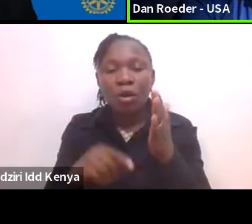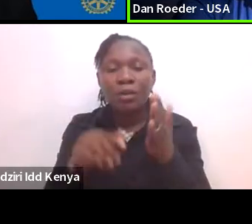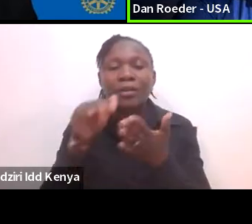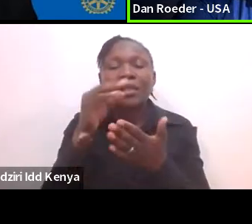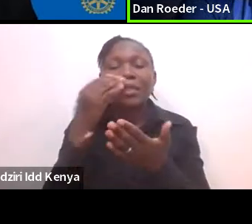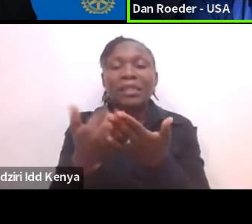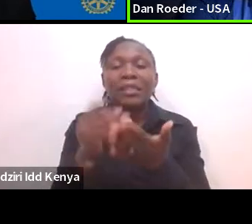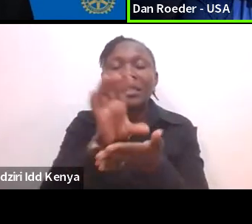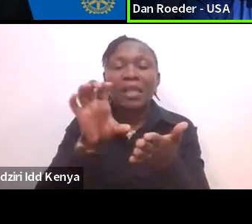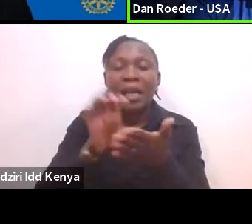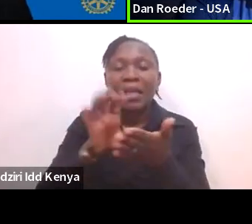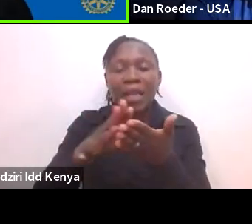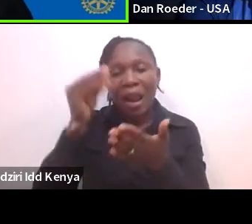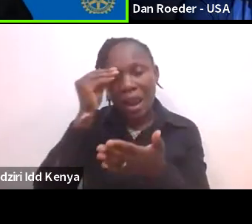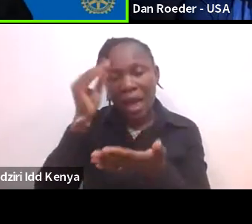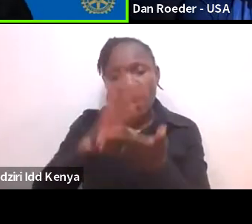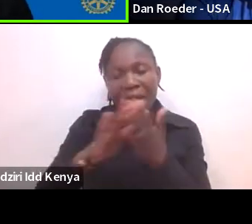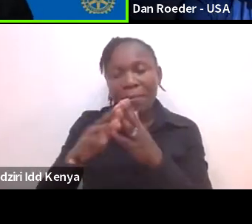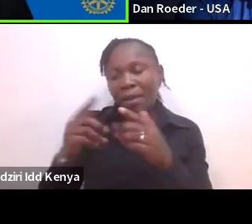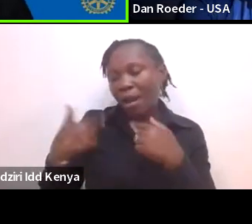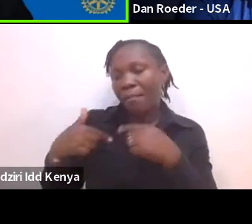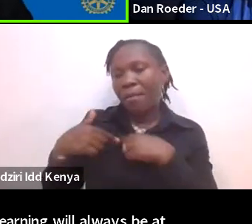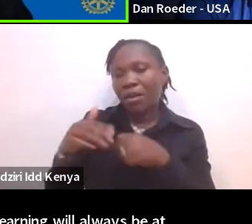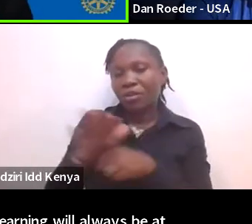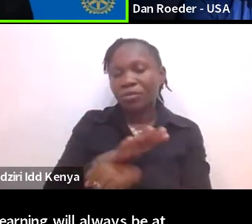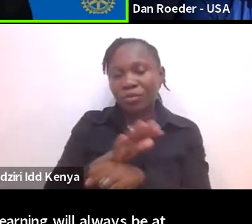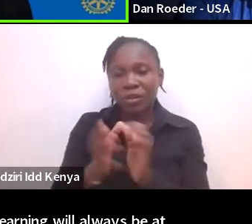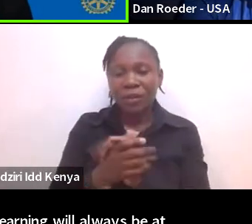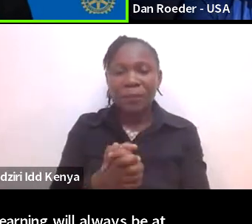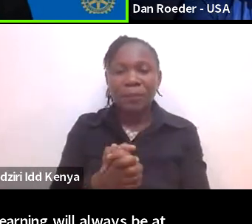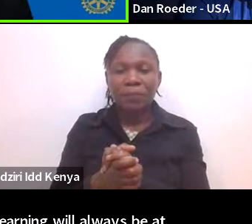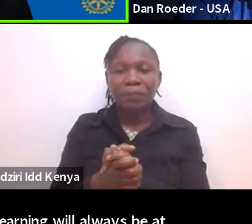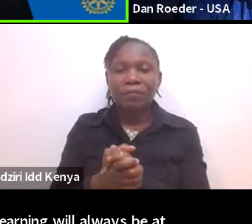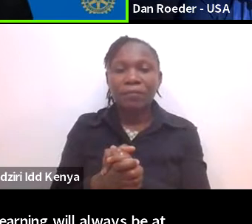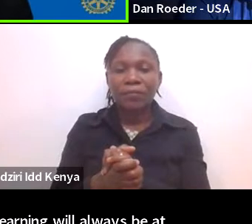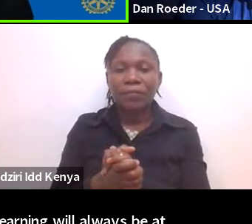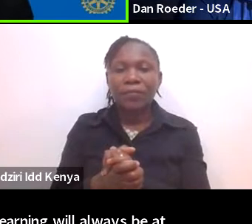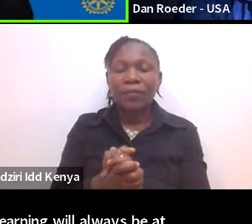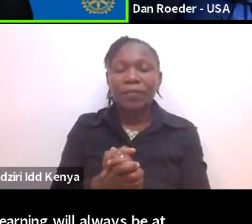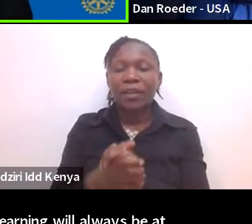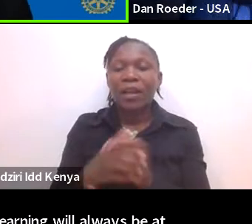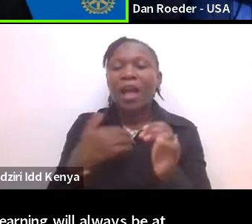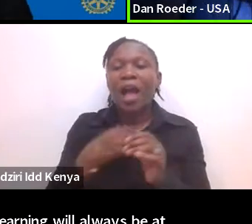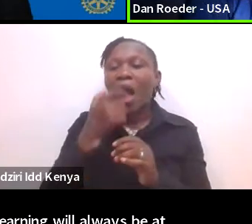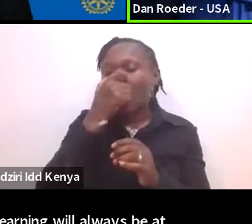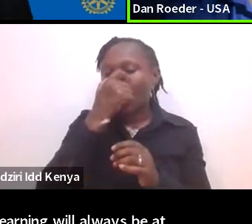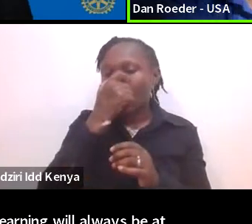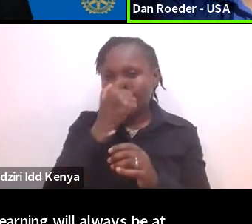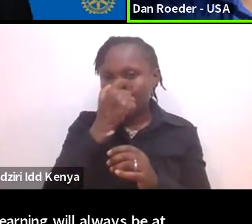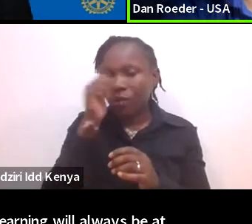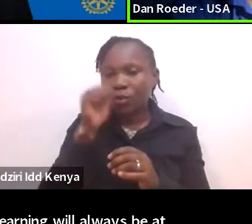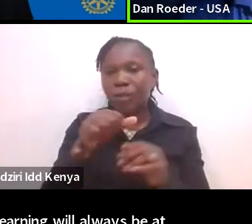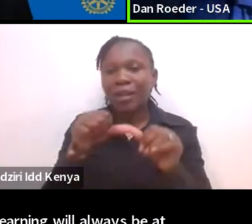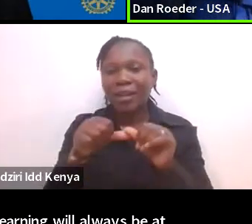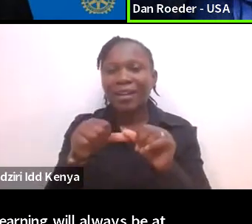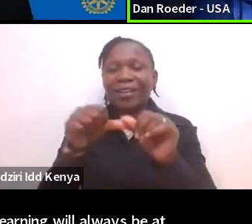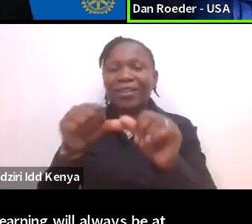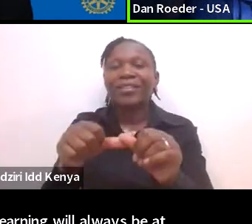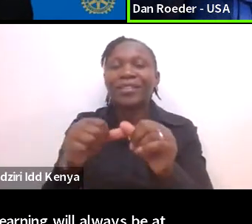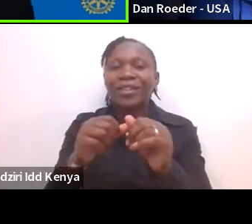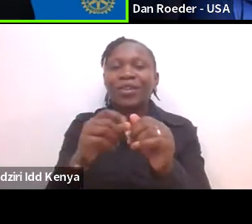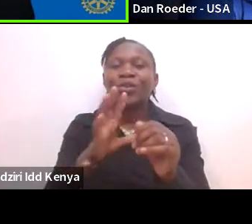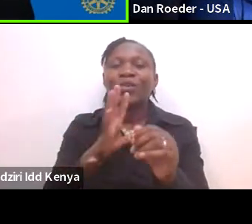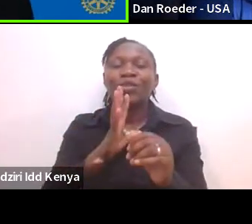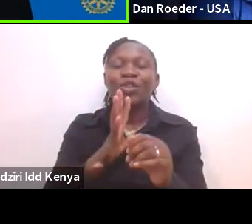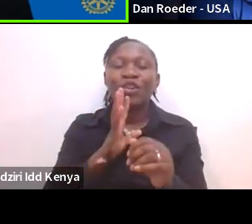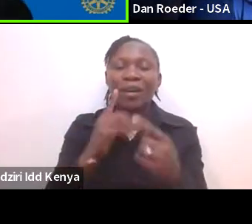be at the heart of it. Great, great, great. So I just wish we can keep this conversation I going. know, this is great. I have to ask this one